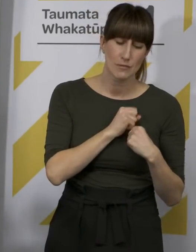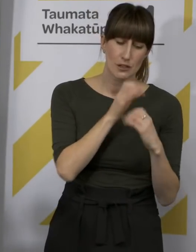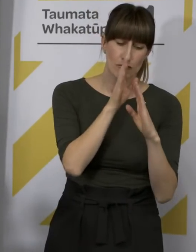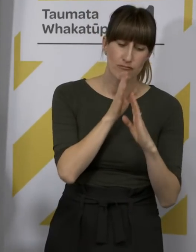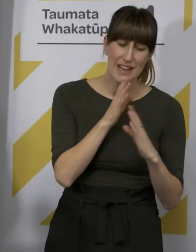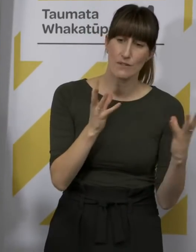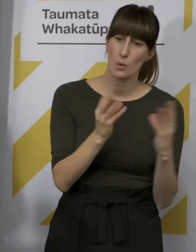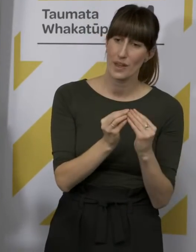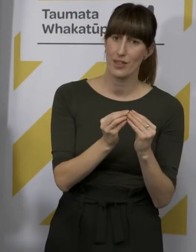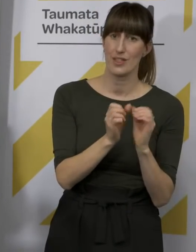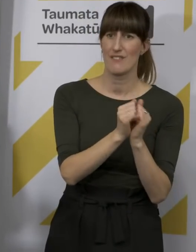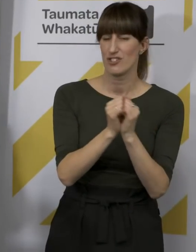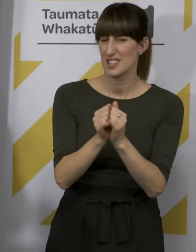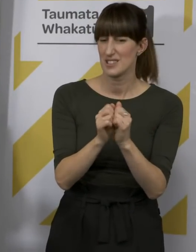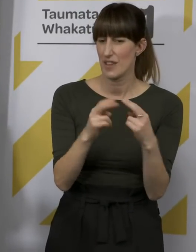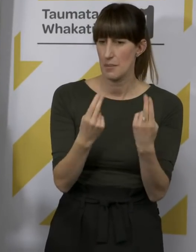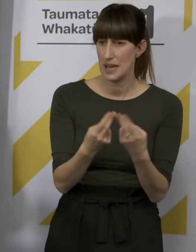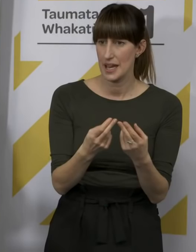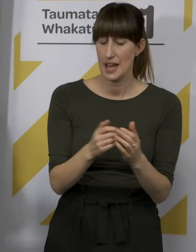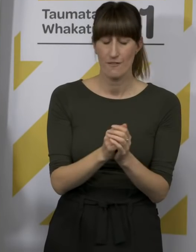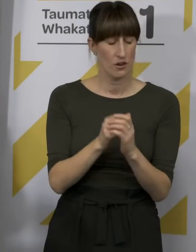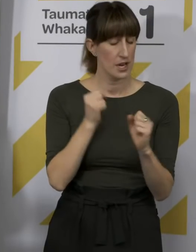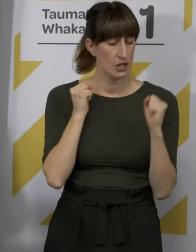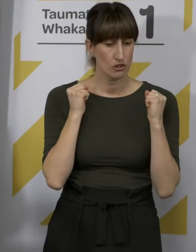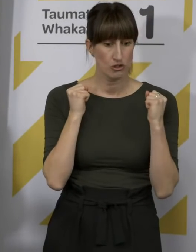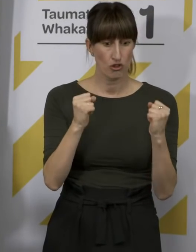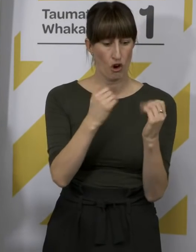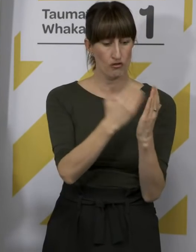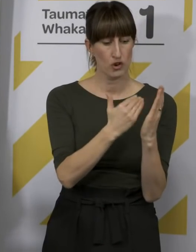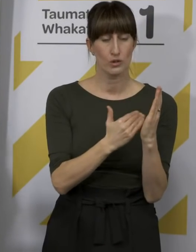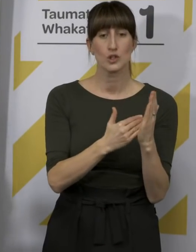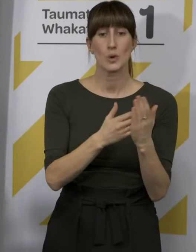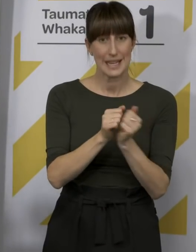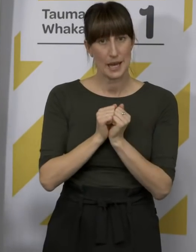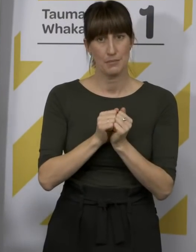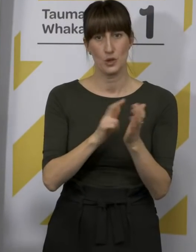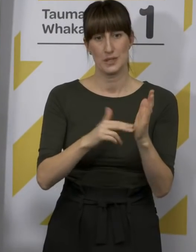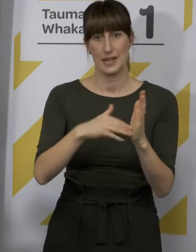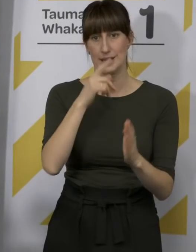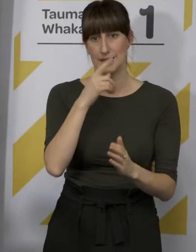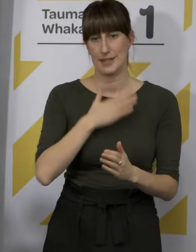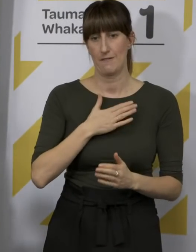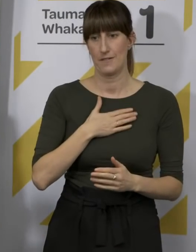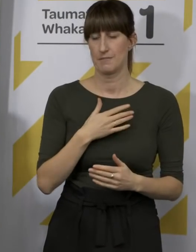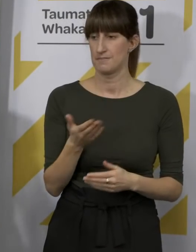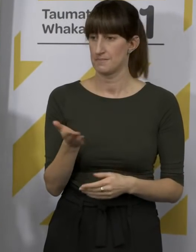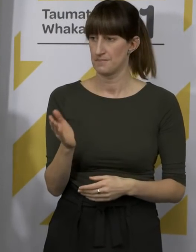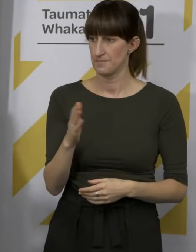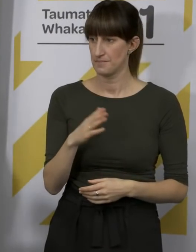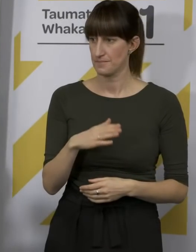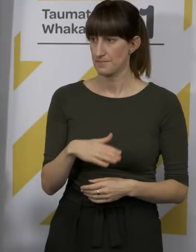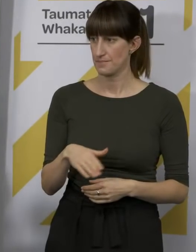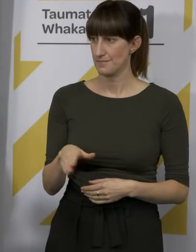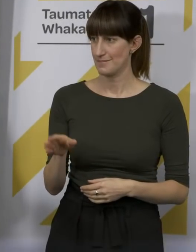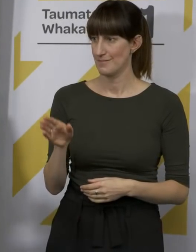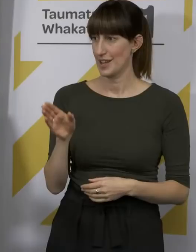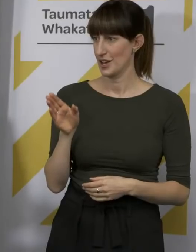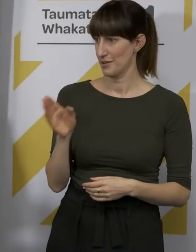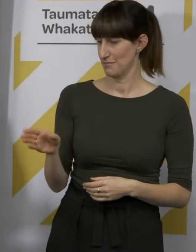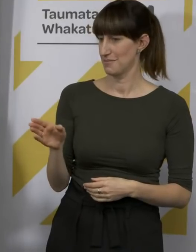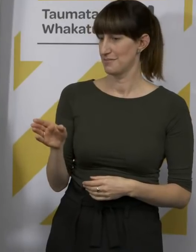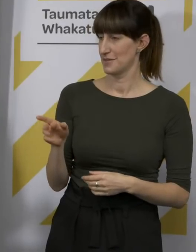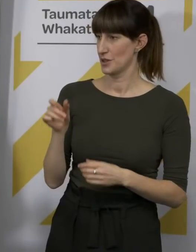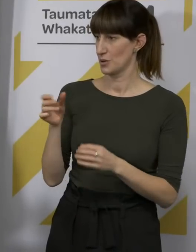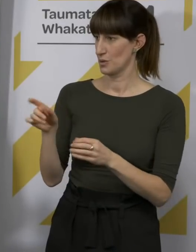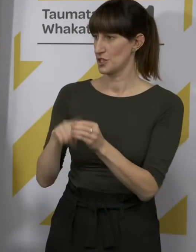around that, which were designed to keep the community safe. Can you say how to Sorry, we'll just actually I was coming back here.